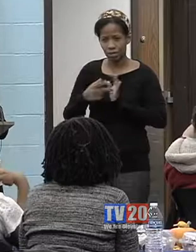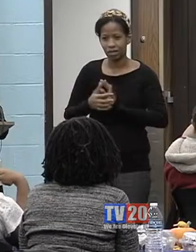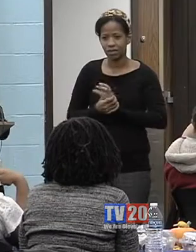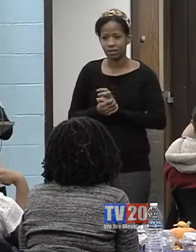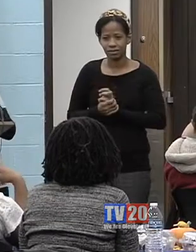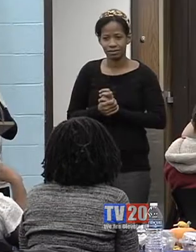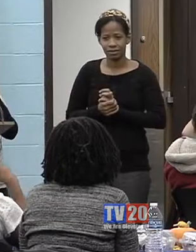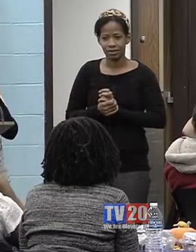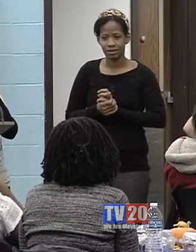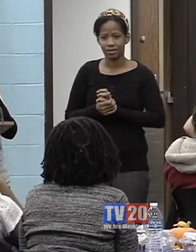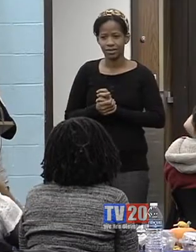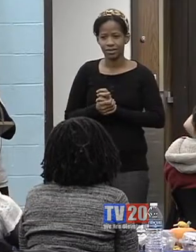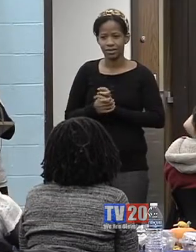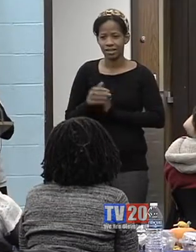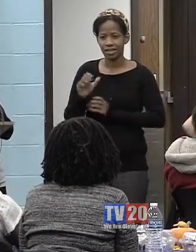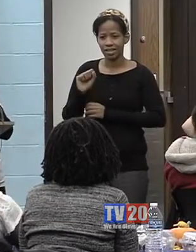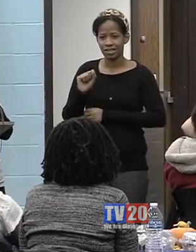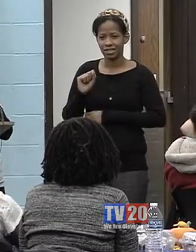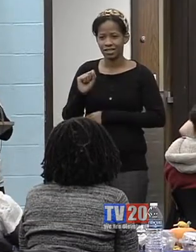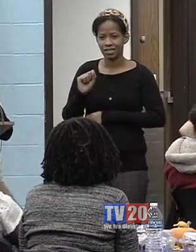I'm sorry, I don't know what an SSP is.